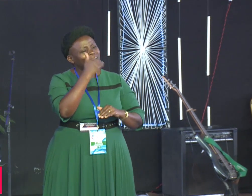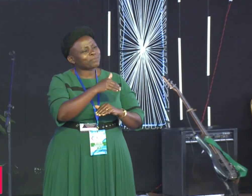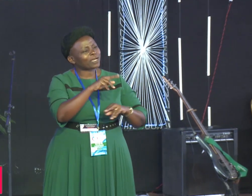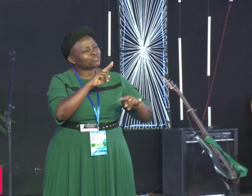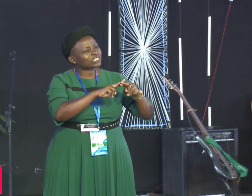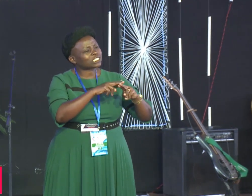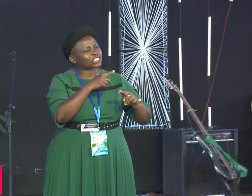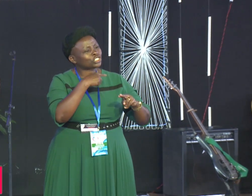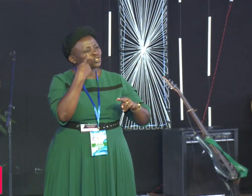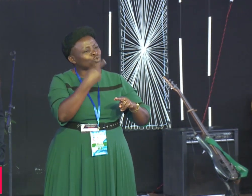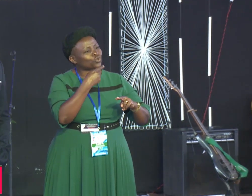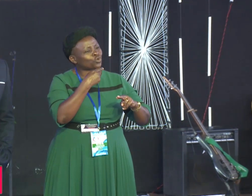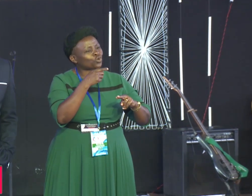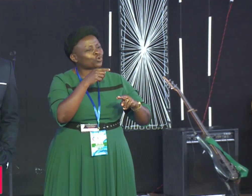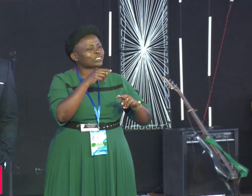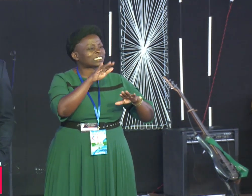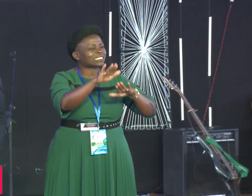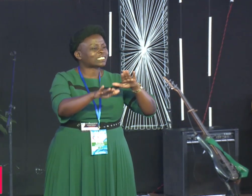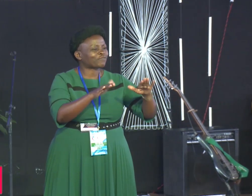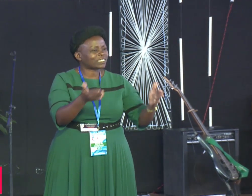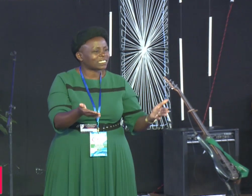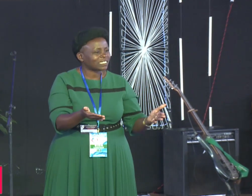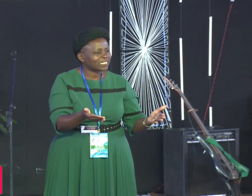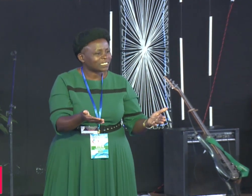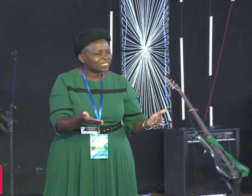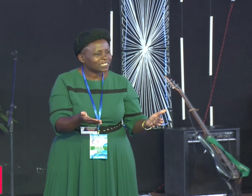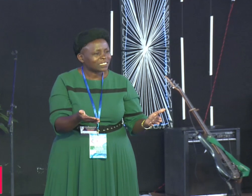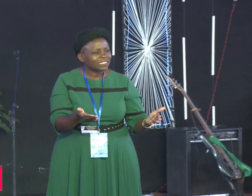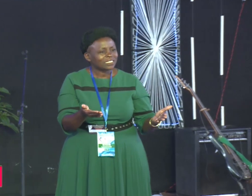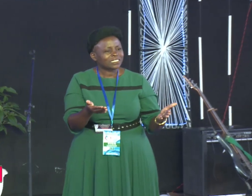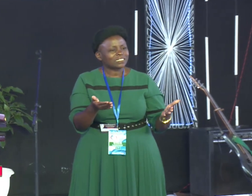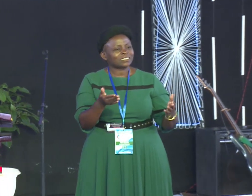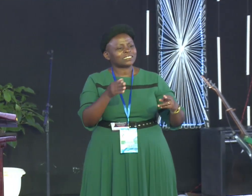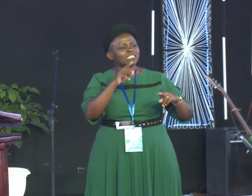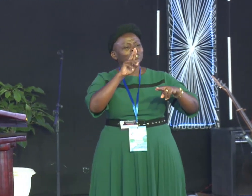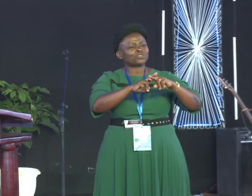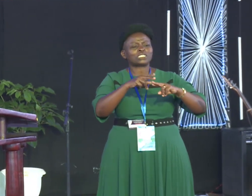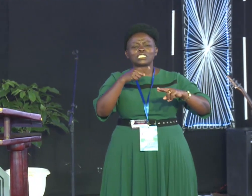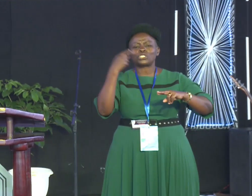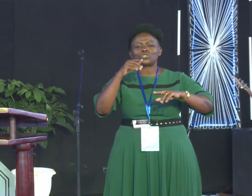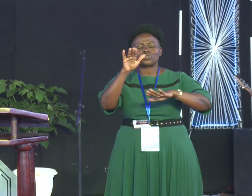neighbor, on whose feet are you usually on?